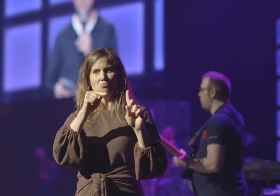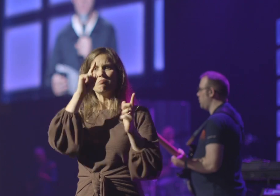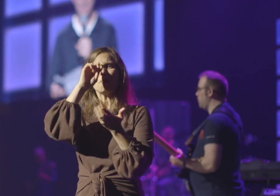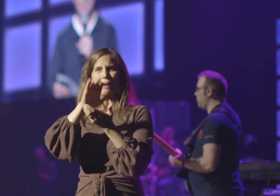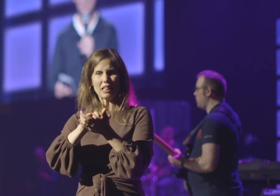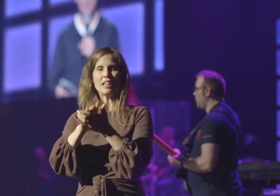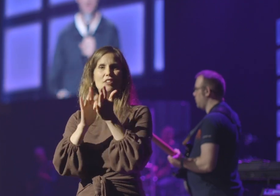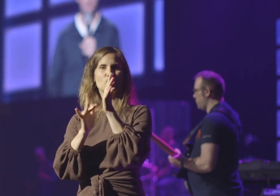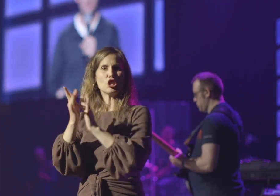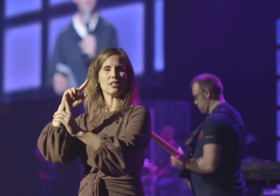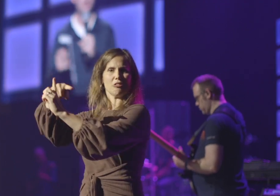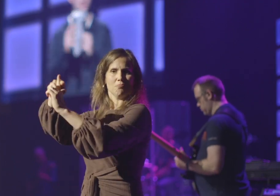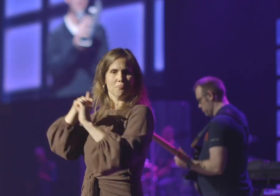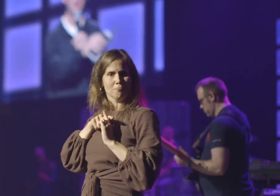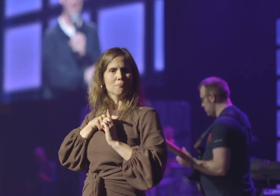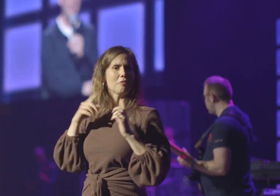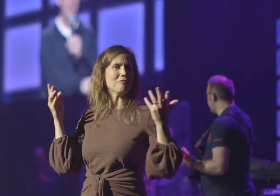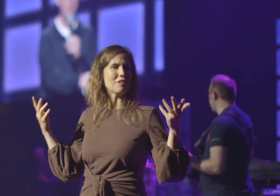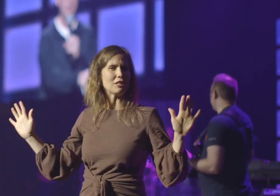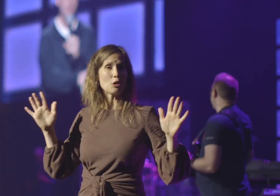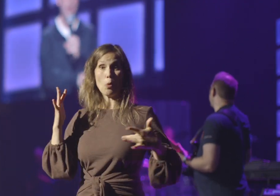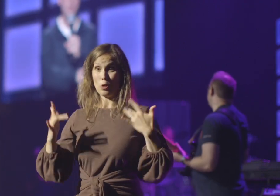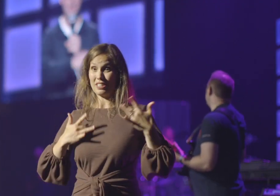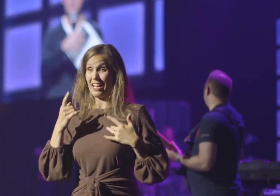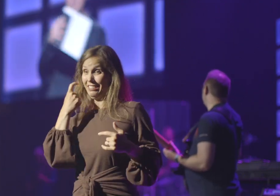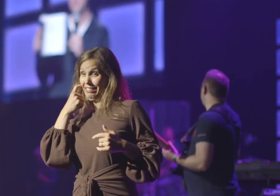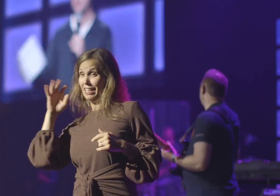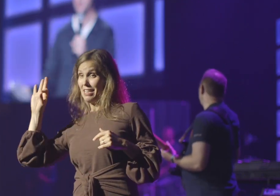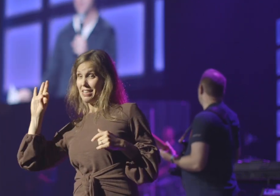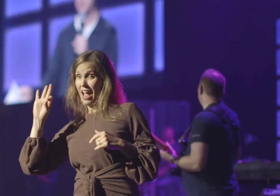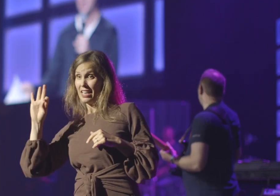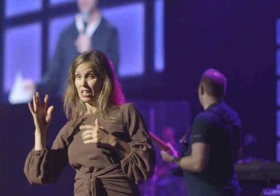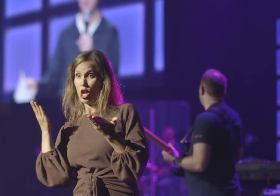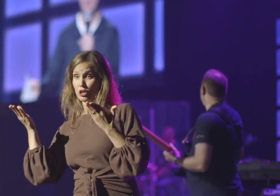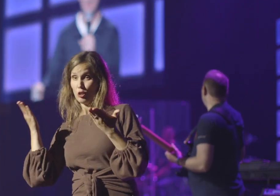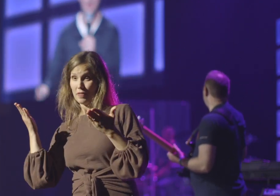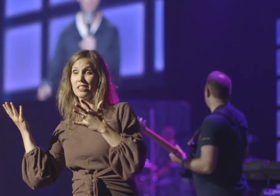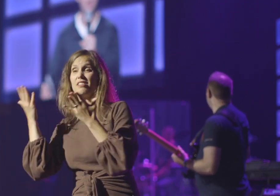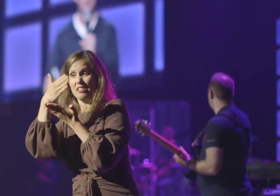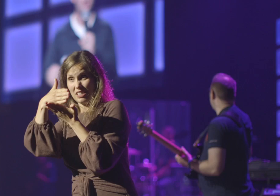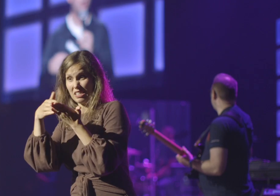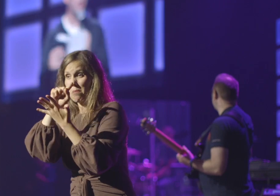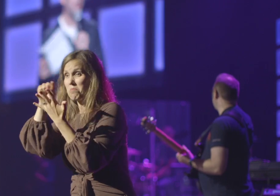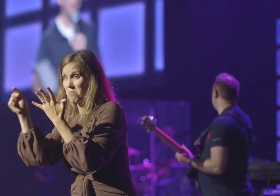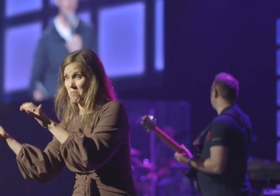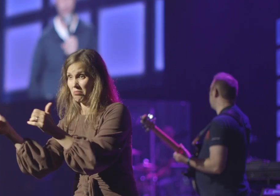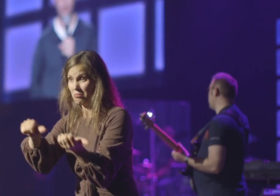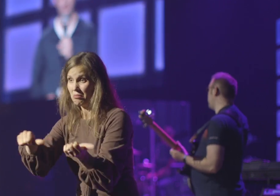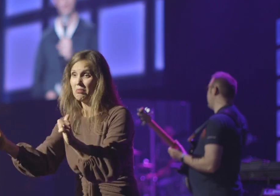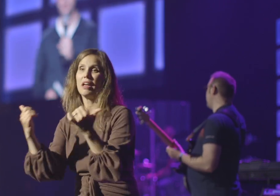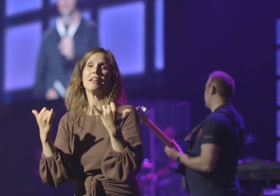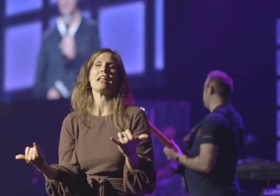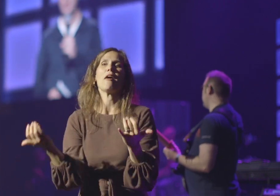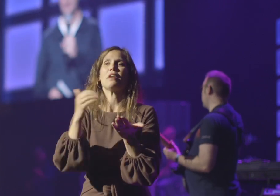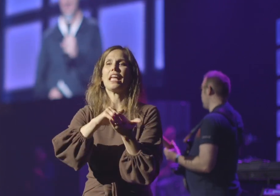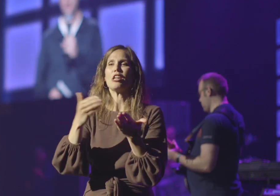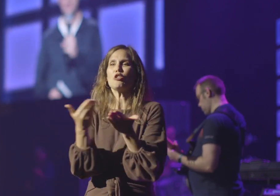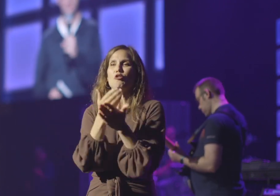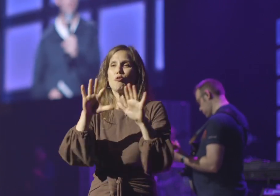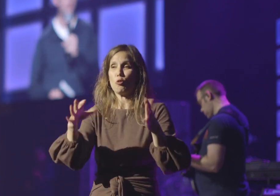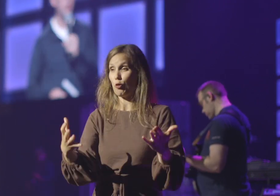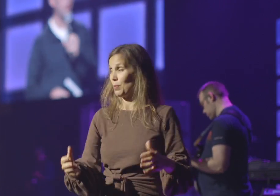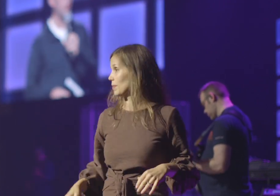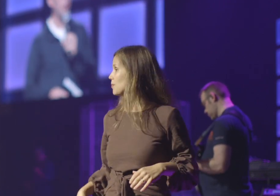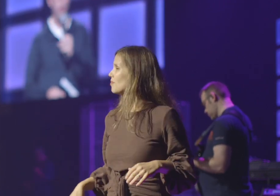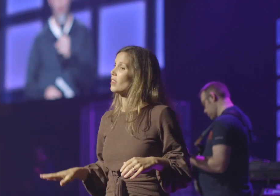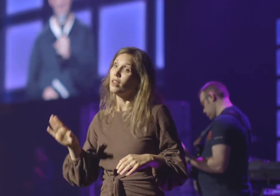we are excited for the individuals in the 9 a.m. that got baptized and the individuals in the 10:30 a.m. So here's how this works. I know that